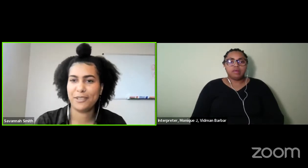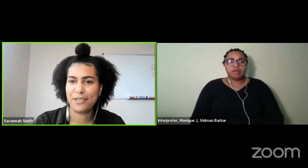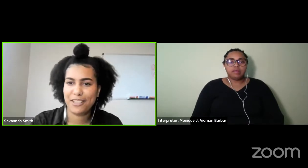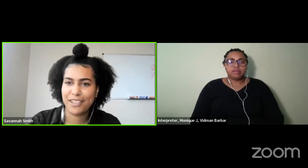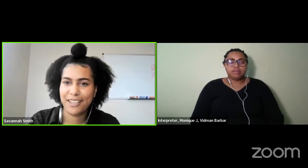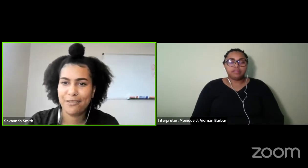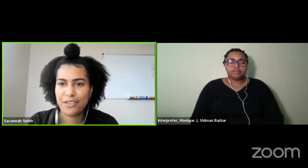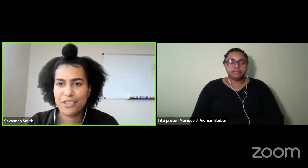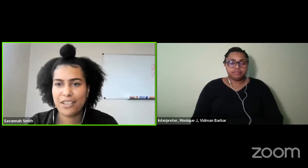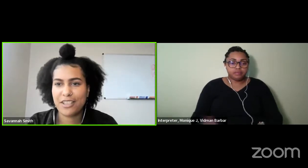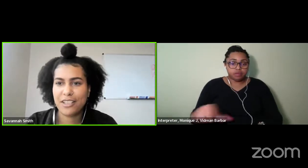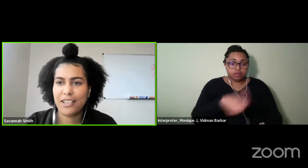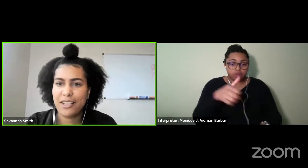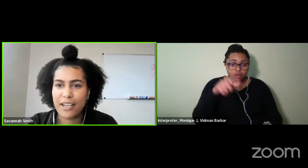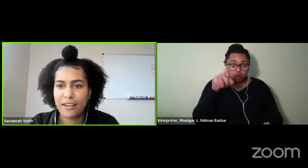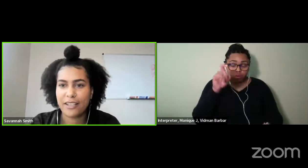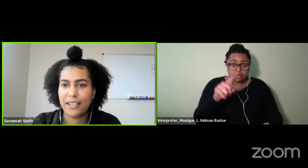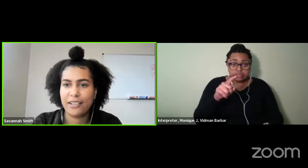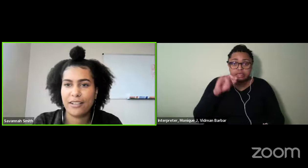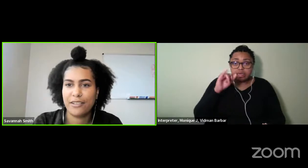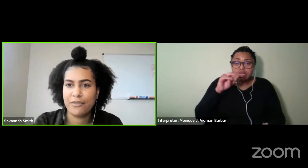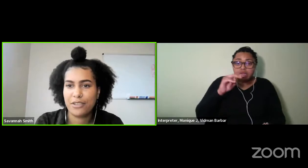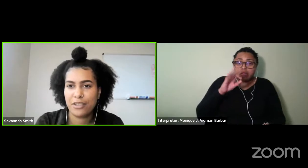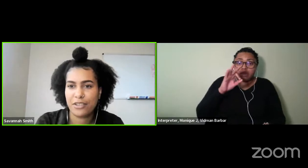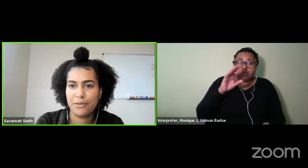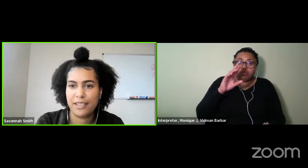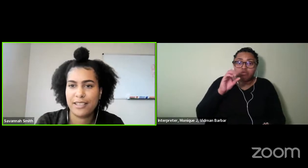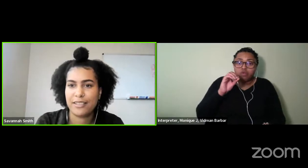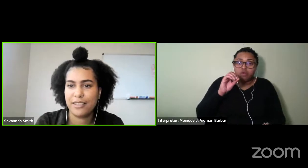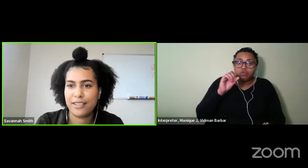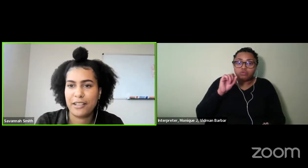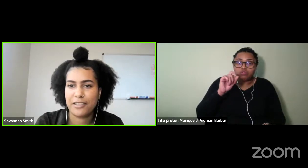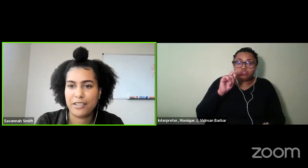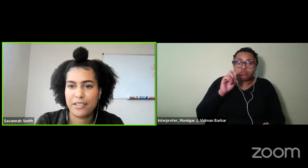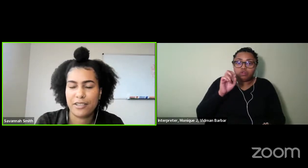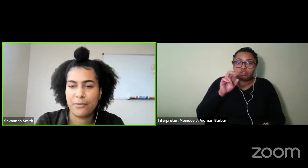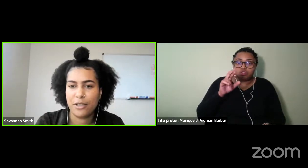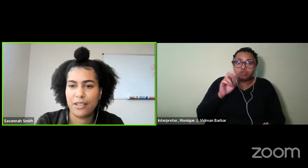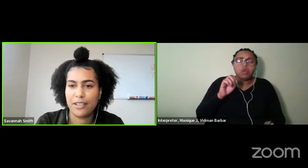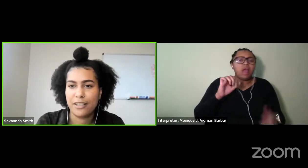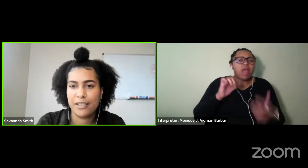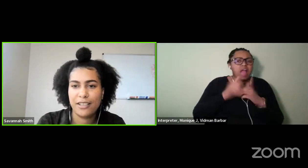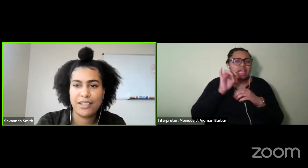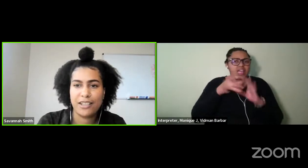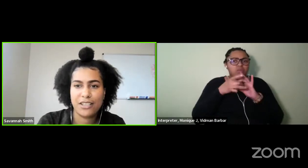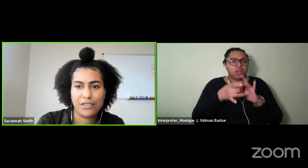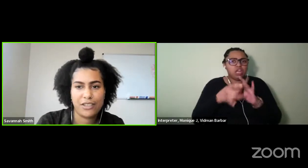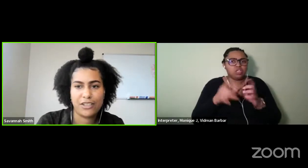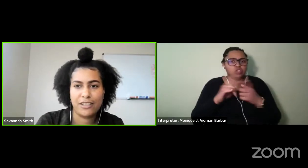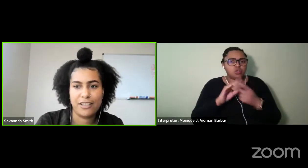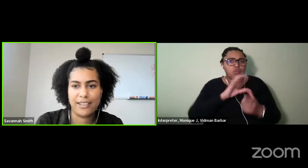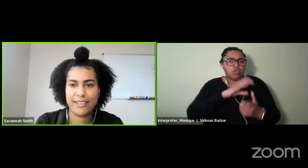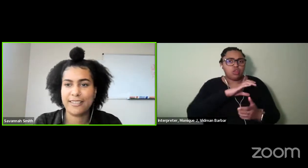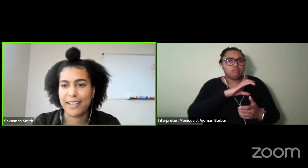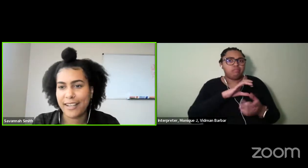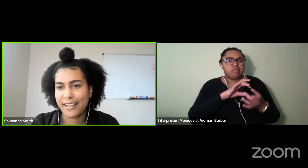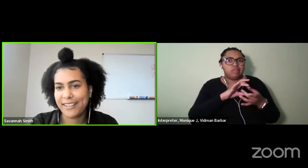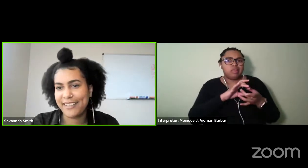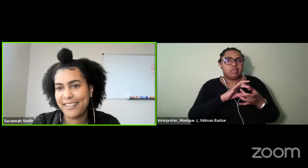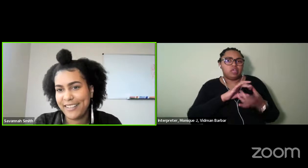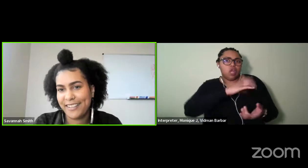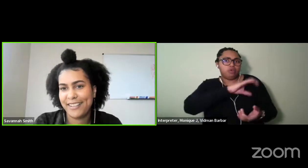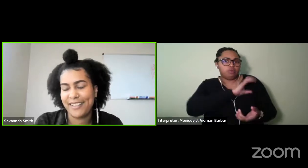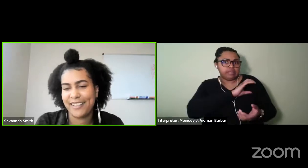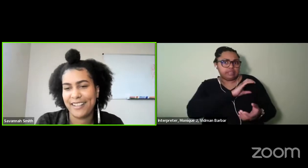For the other question, infrastructure, how can our infrastructure relate to the characteristics of water and structure and